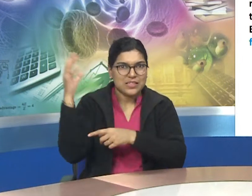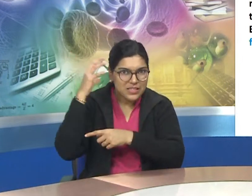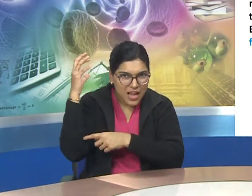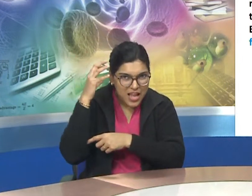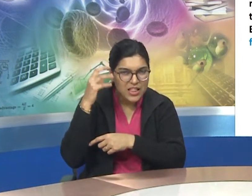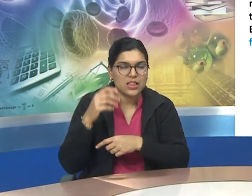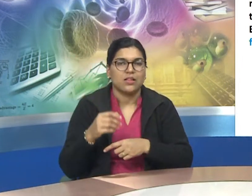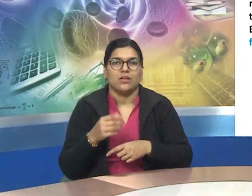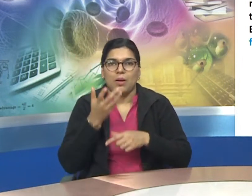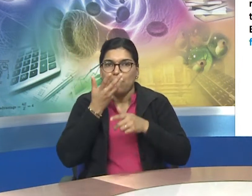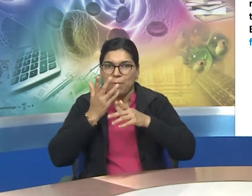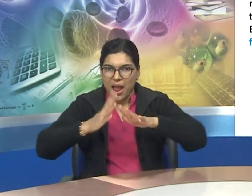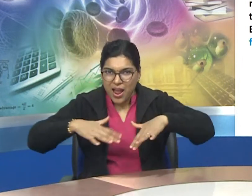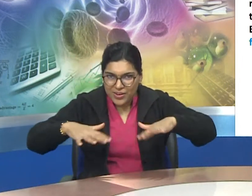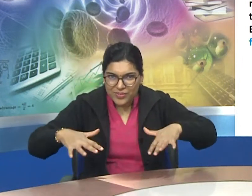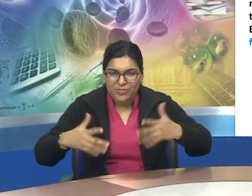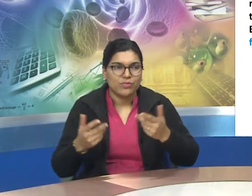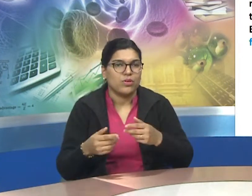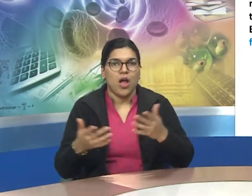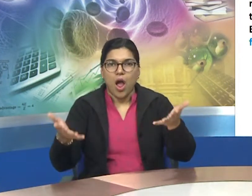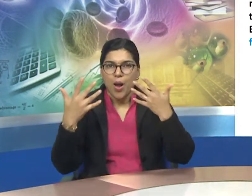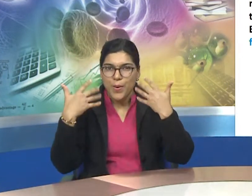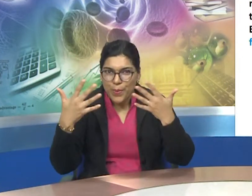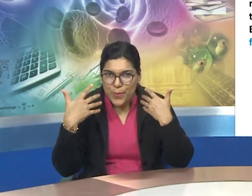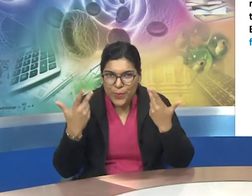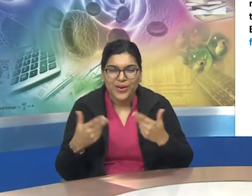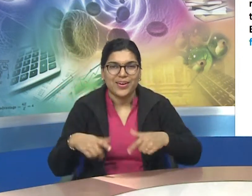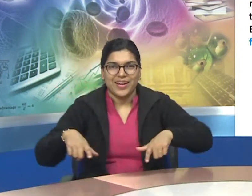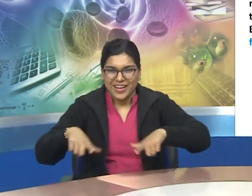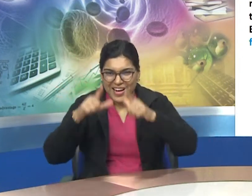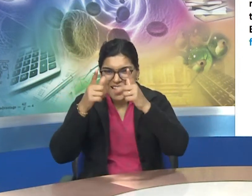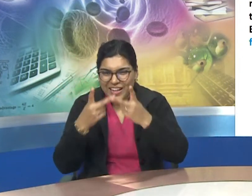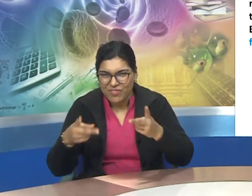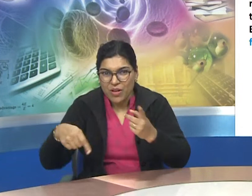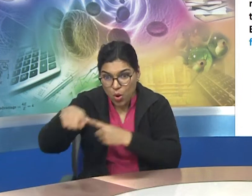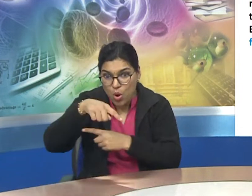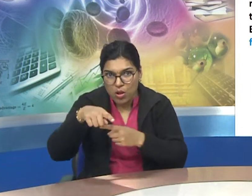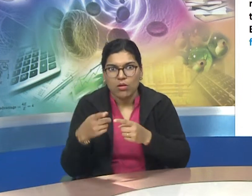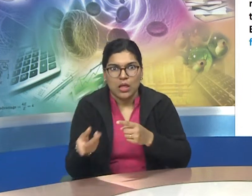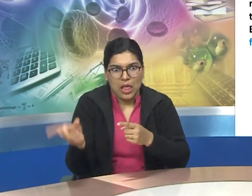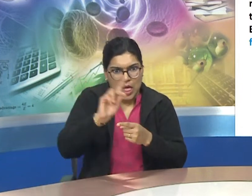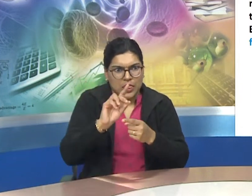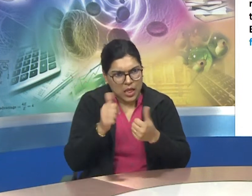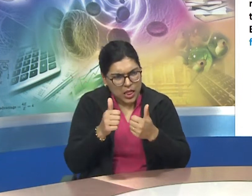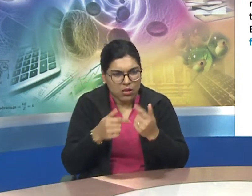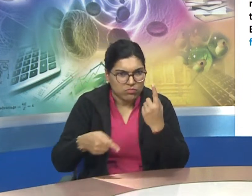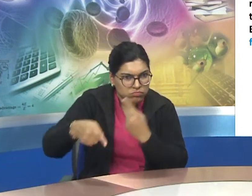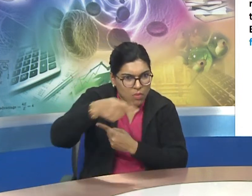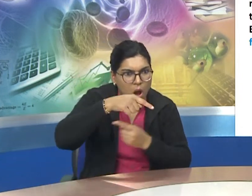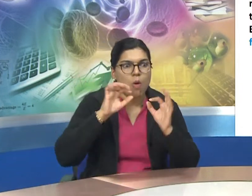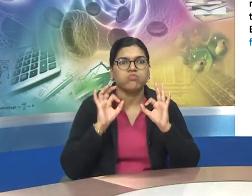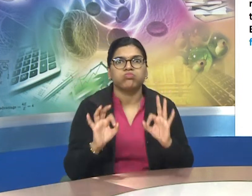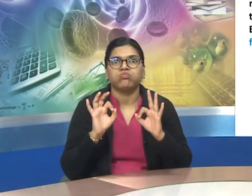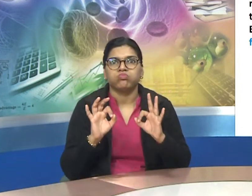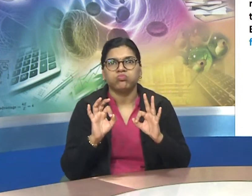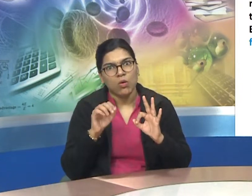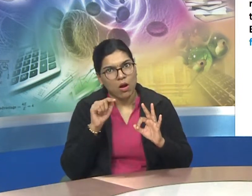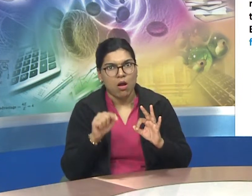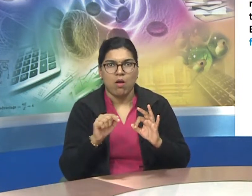Just as I explained you in our previous slide, that there are different kinds of clean energy which we